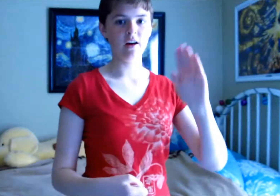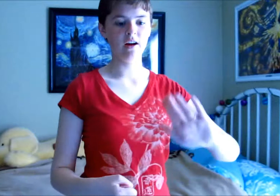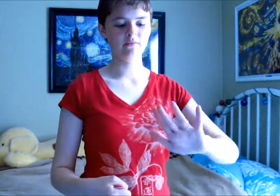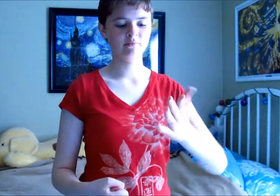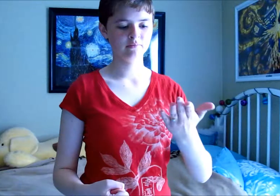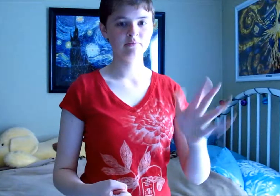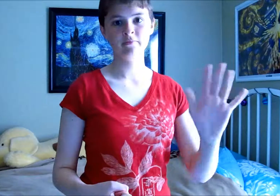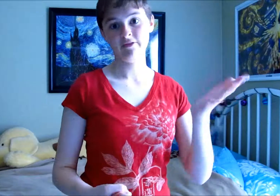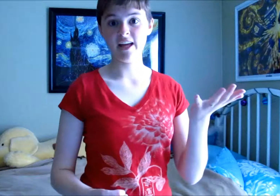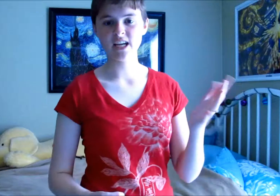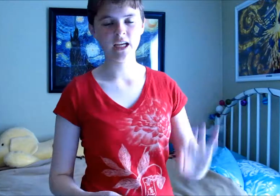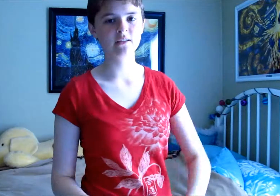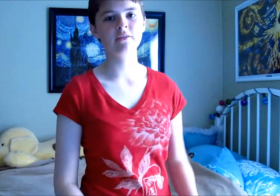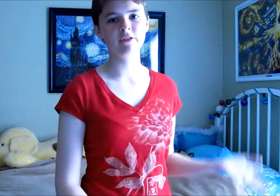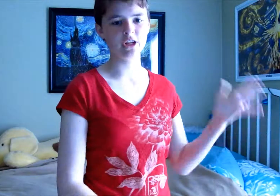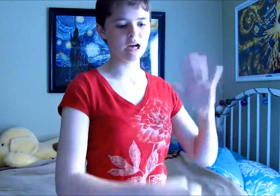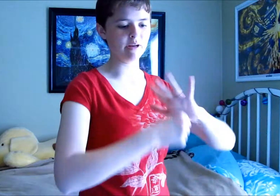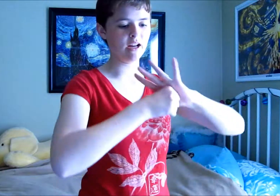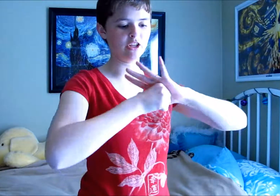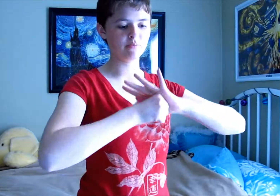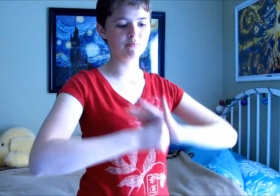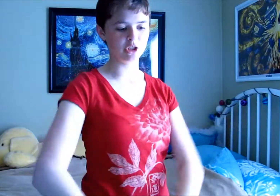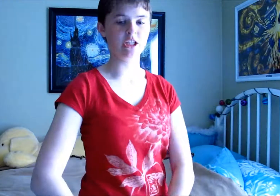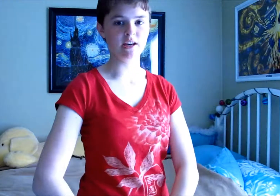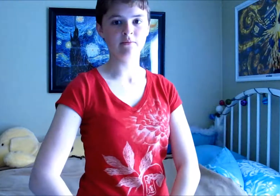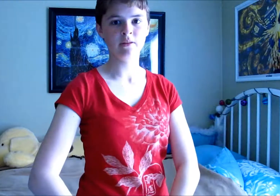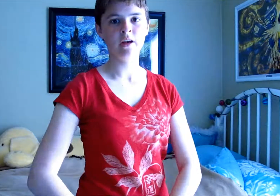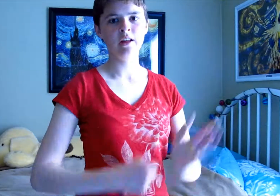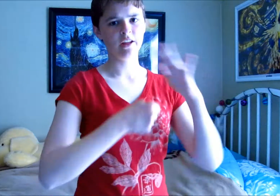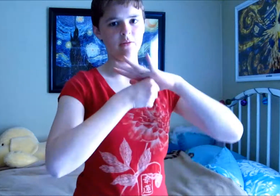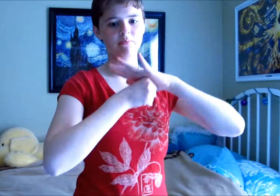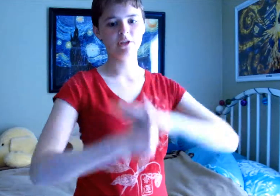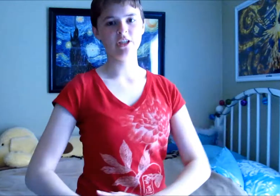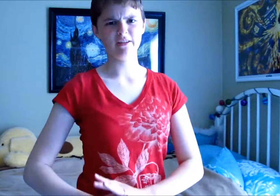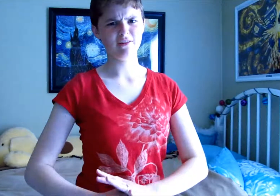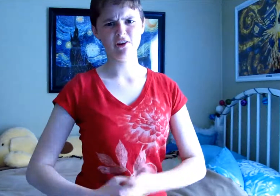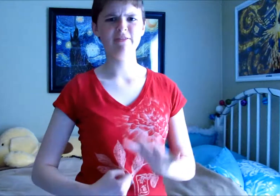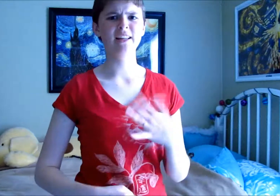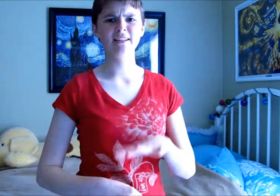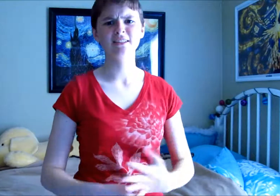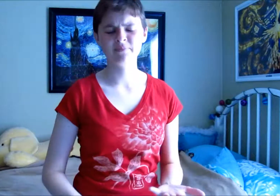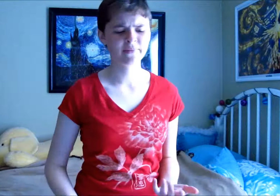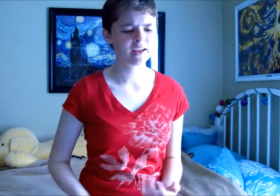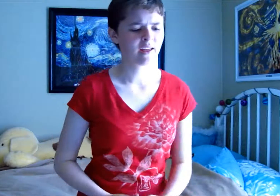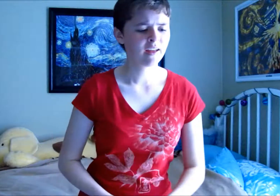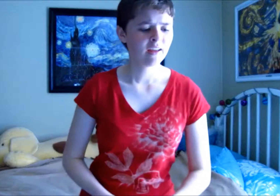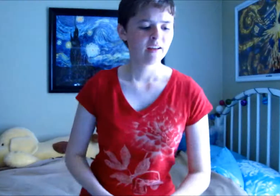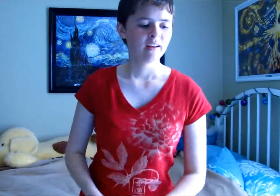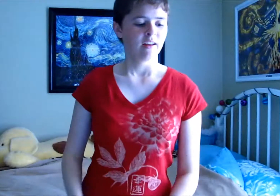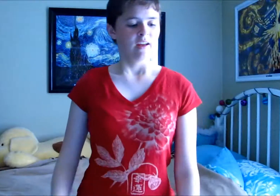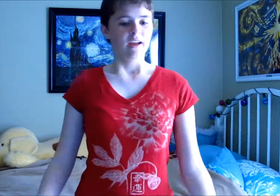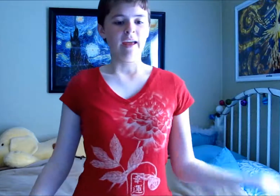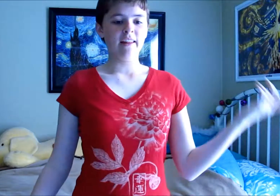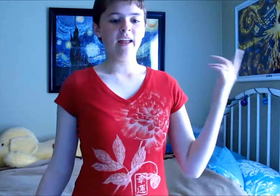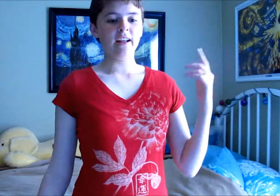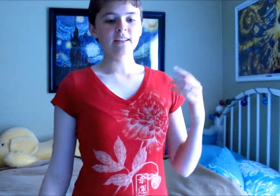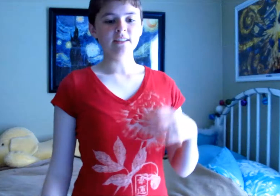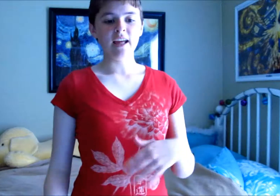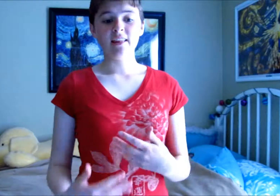a flat hand for your dominant and just push it down. Like you're pushing down your feelings. And then it's, I think